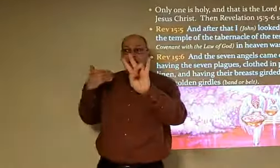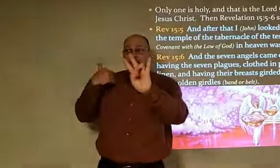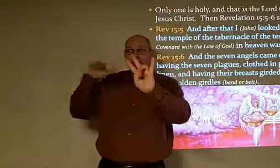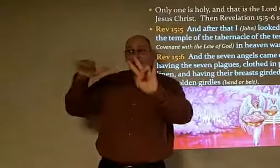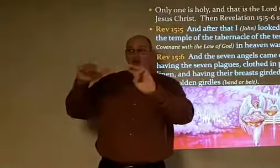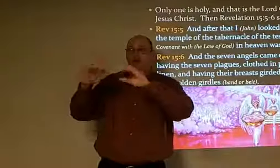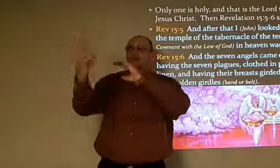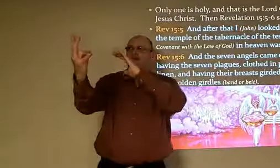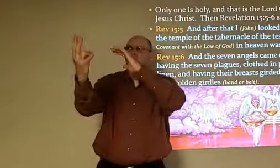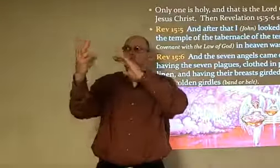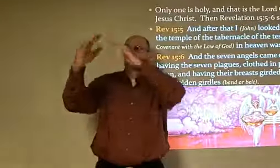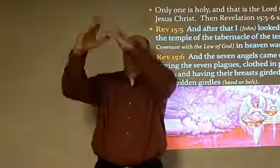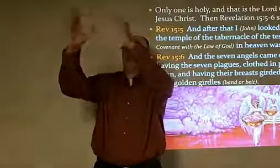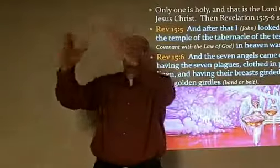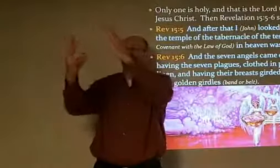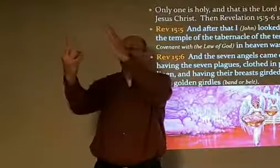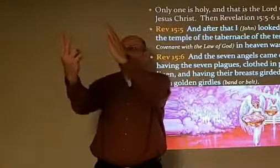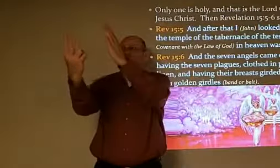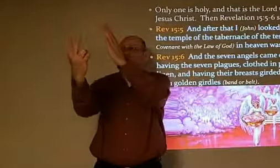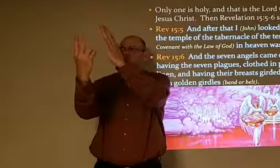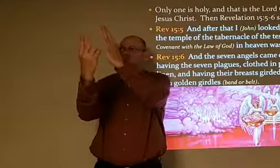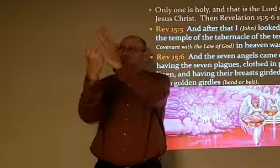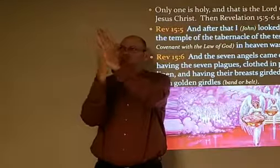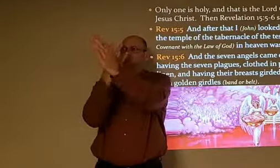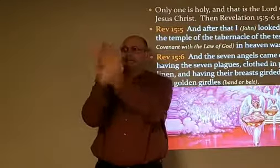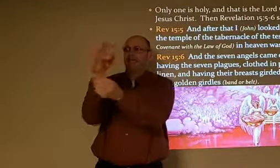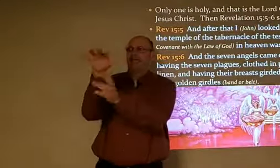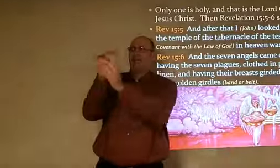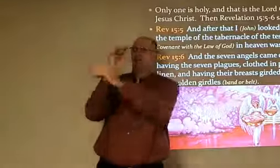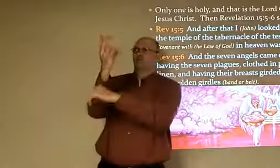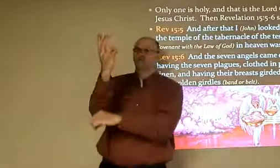seven angels came out of the temple,